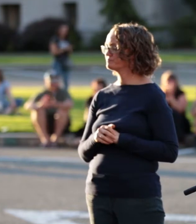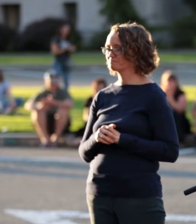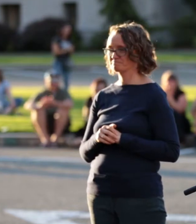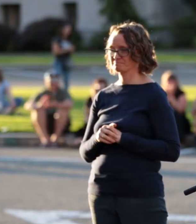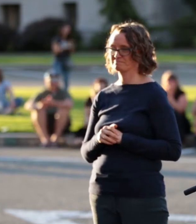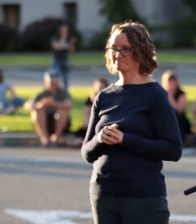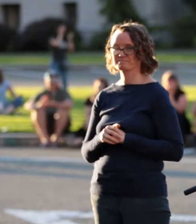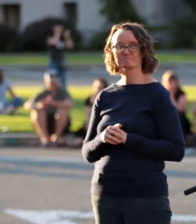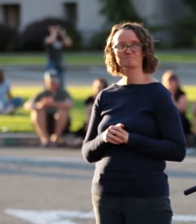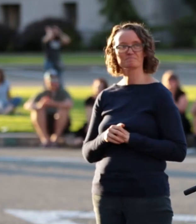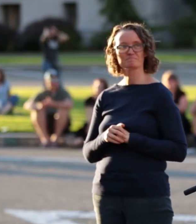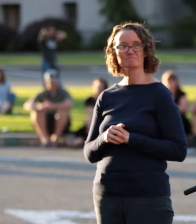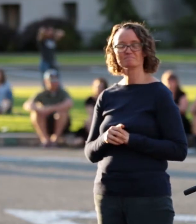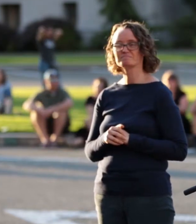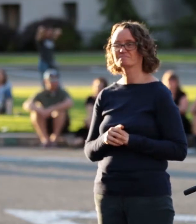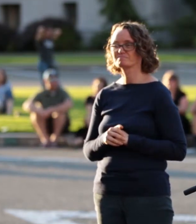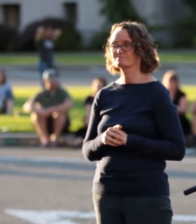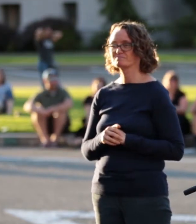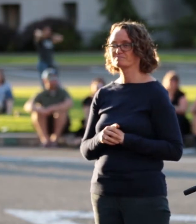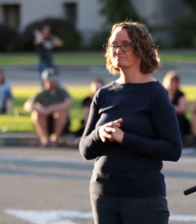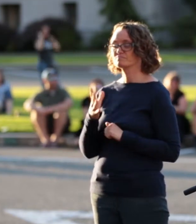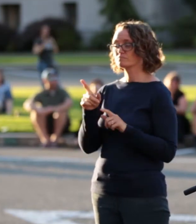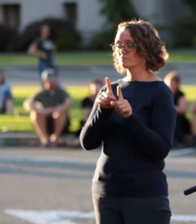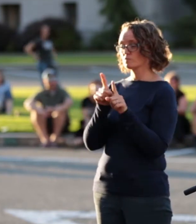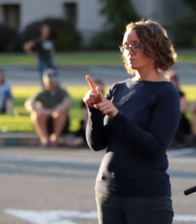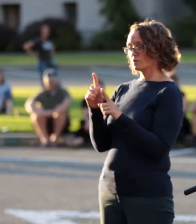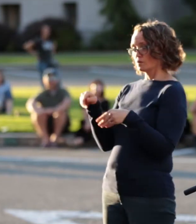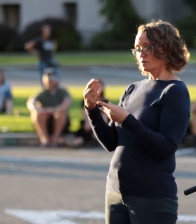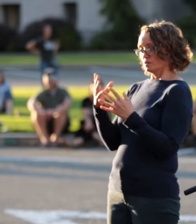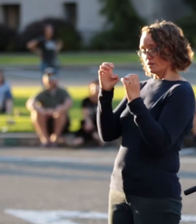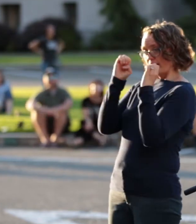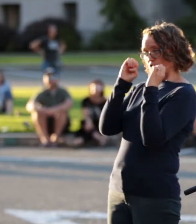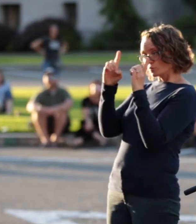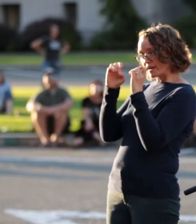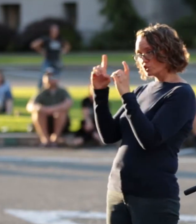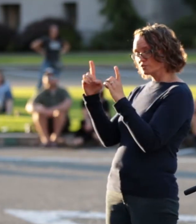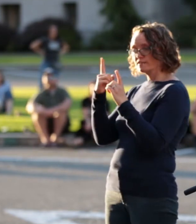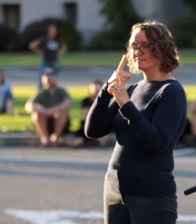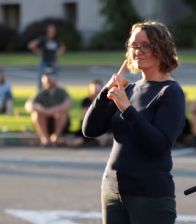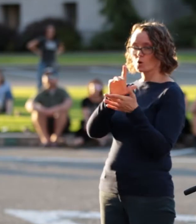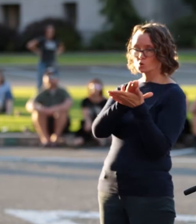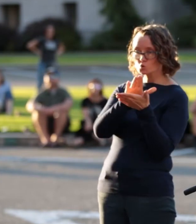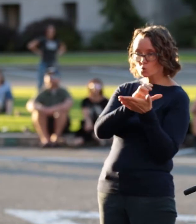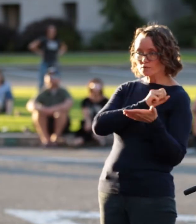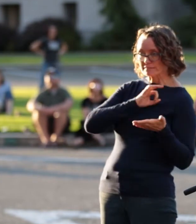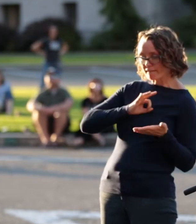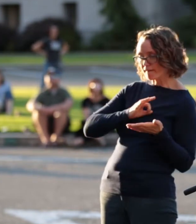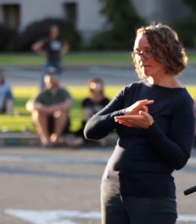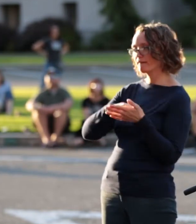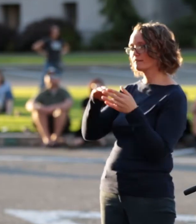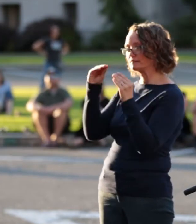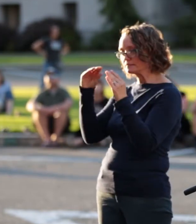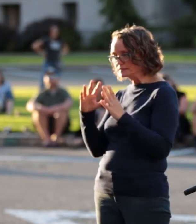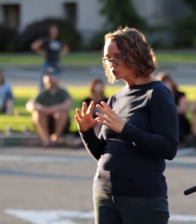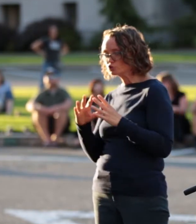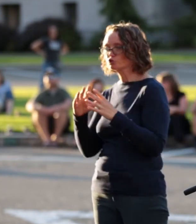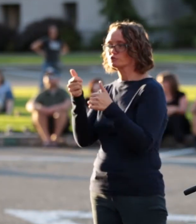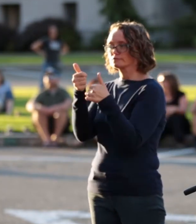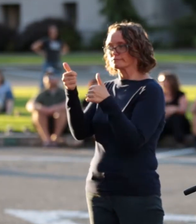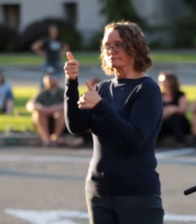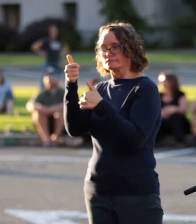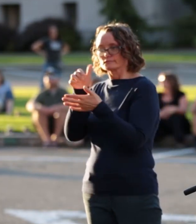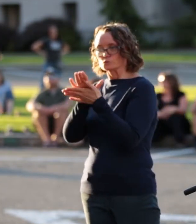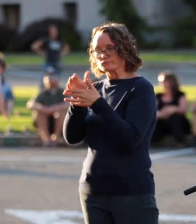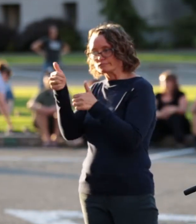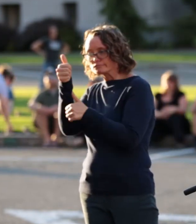Additionally, we have an education group that offers workshops and support materials to school staff, teachers, and administrators. That line does